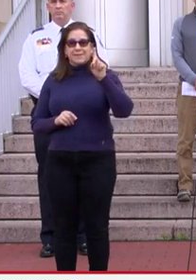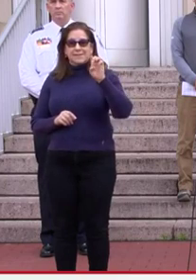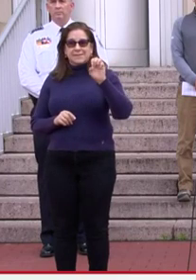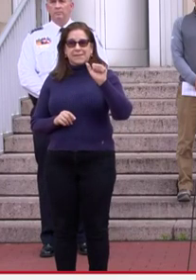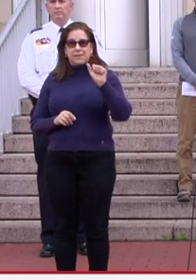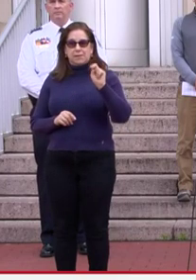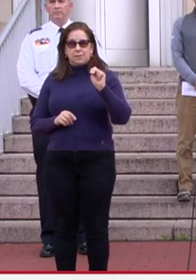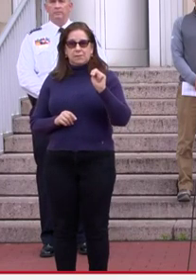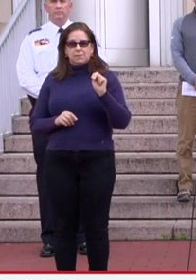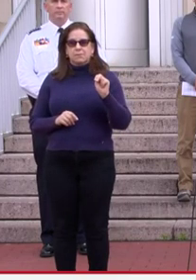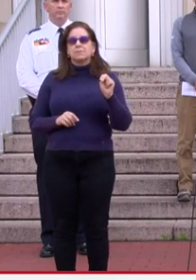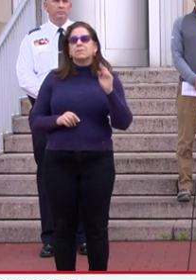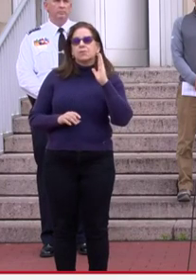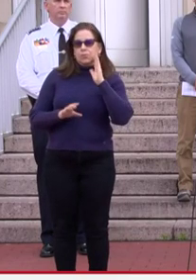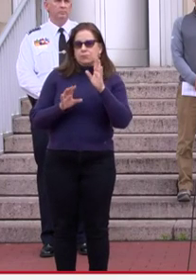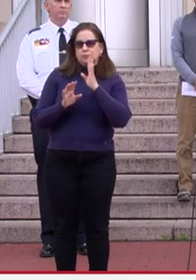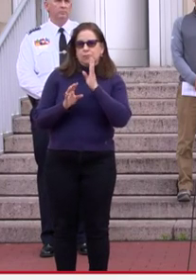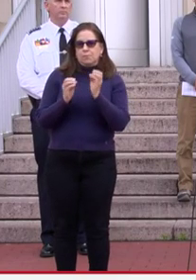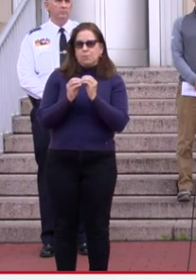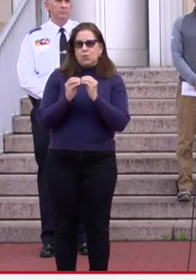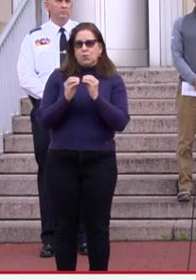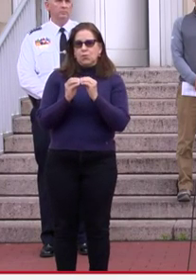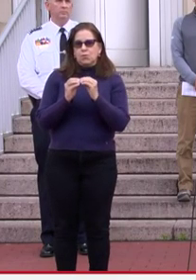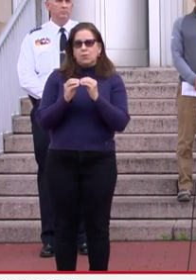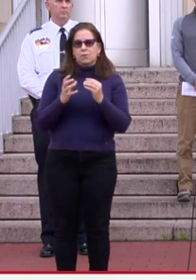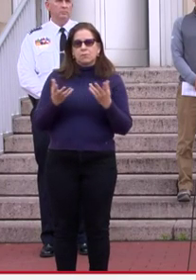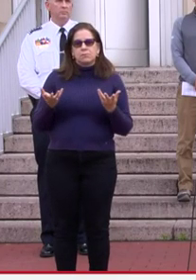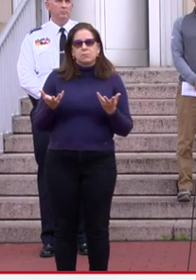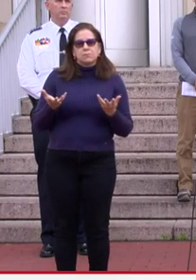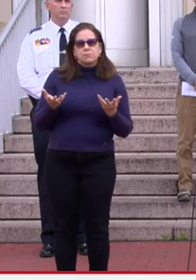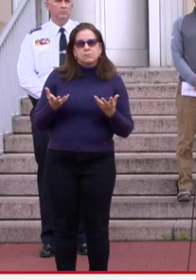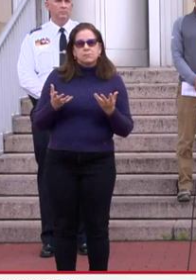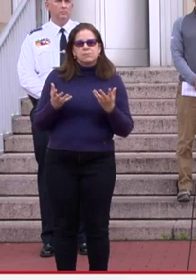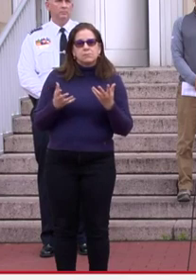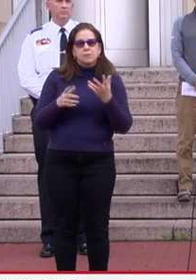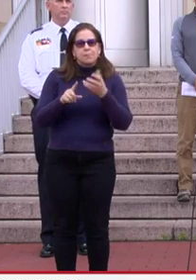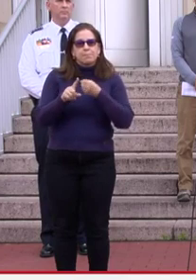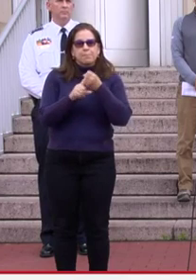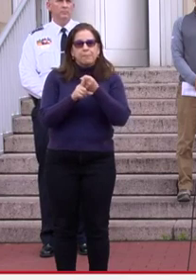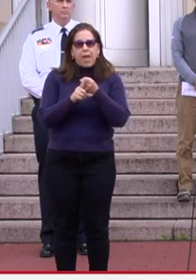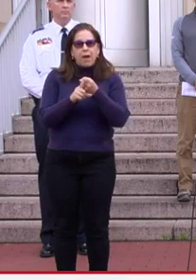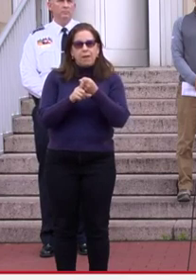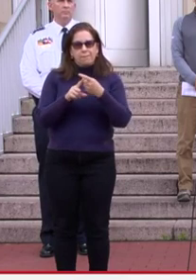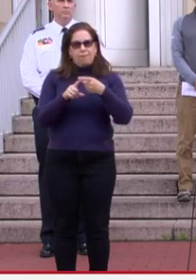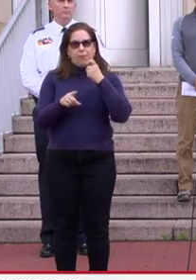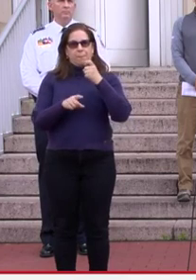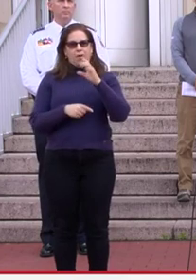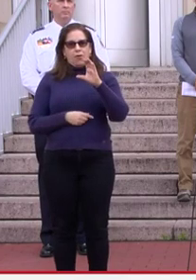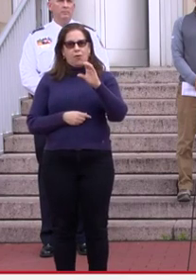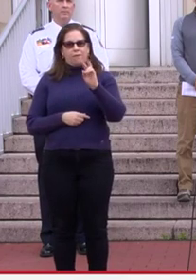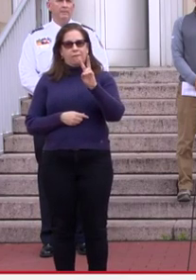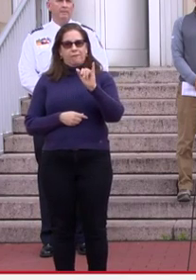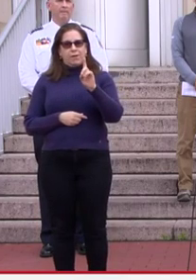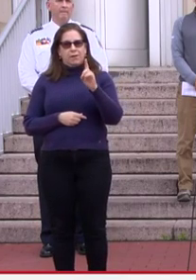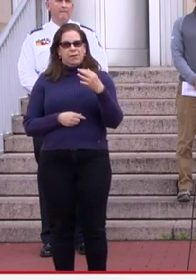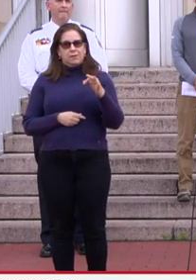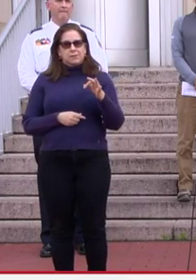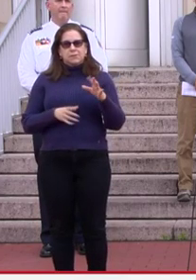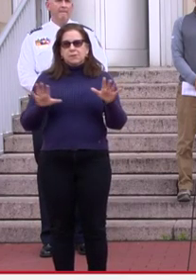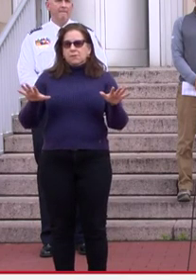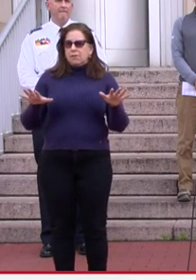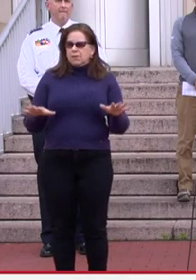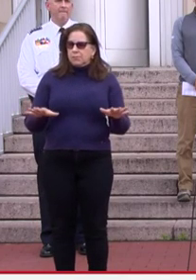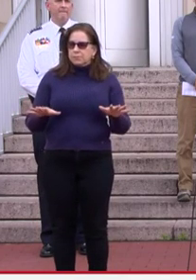by COVID-19. But I also want to assure members of the public that we so rely on our